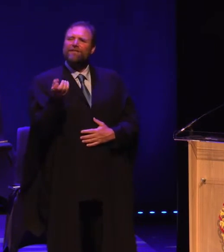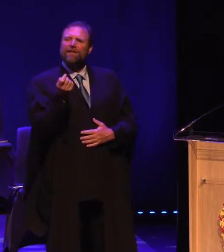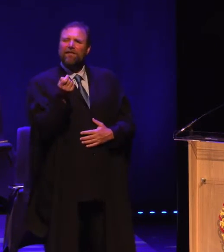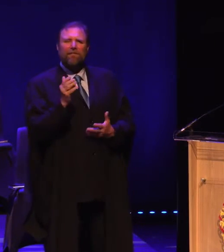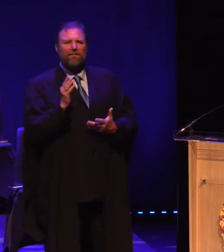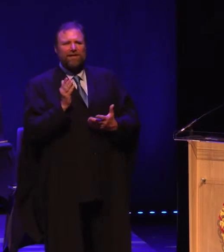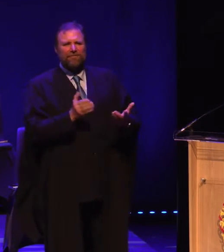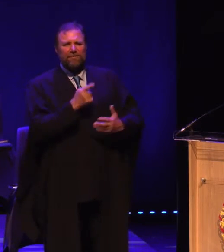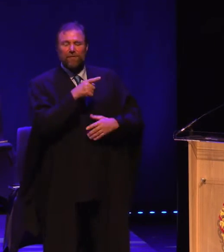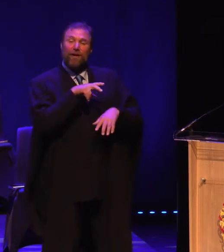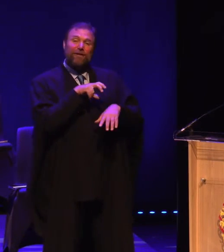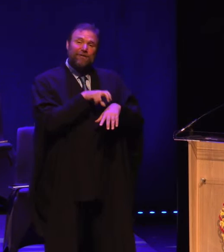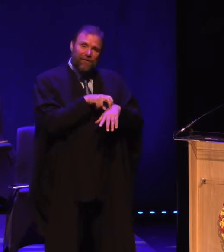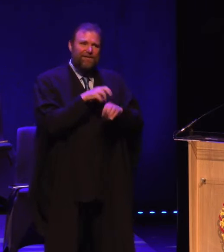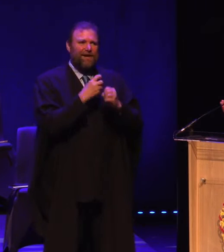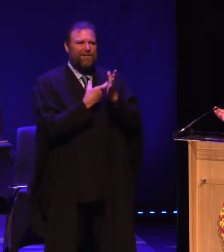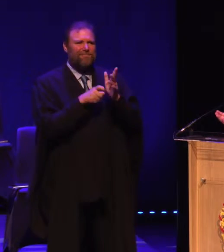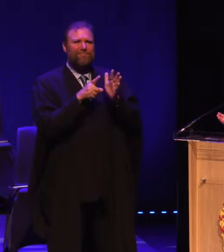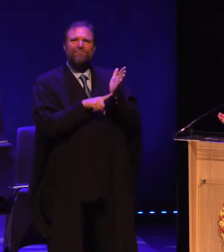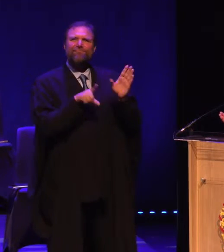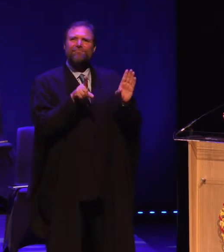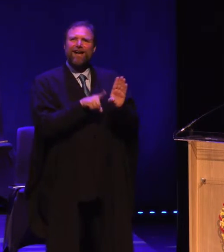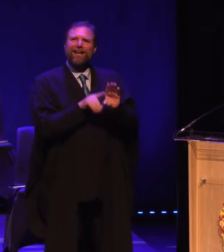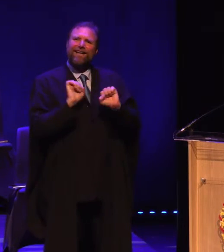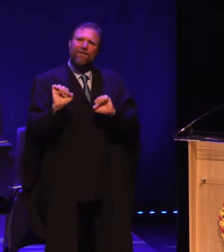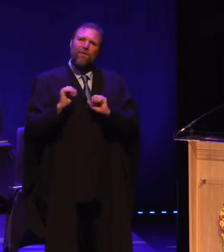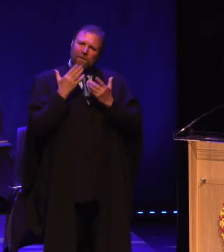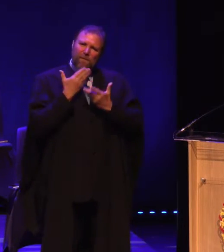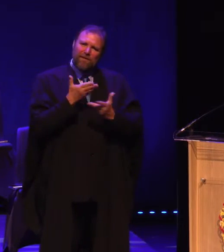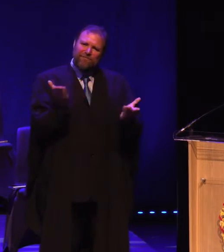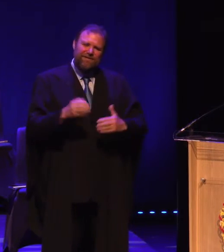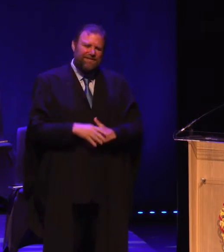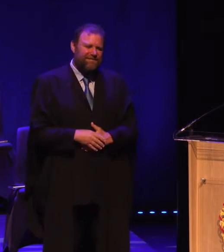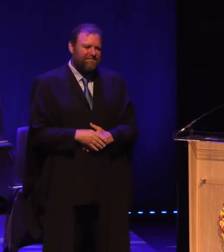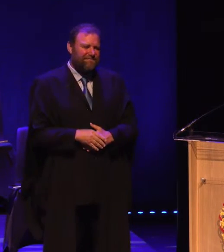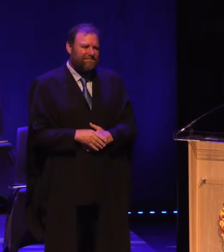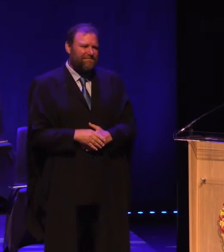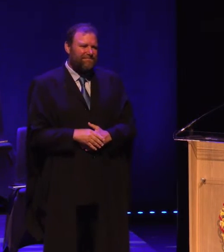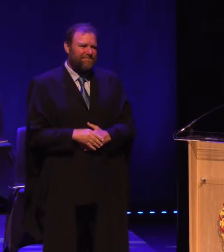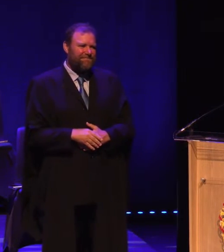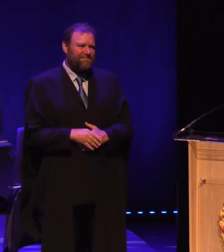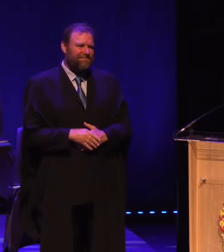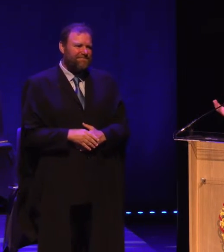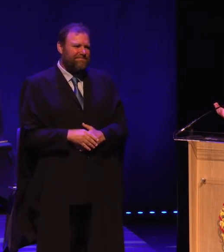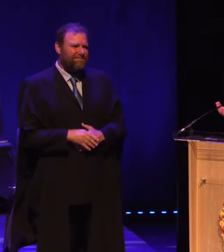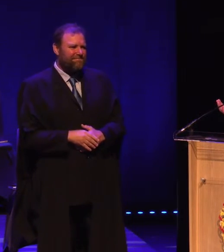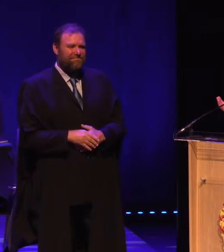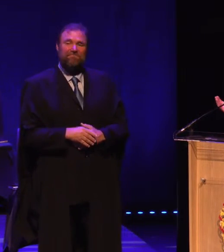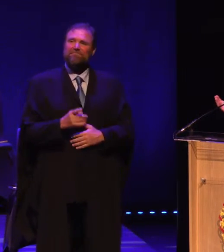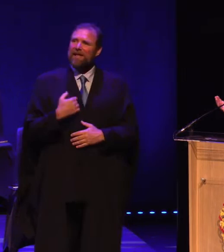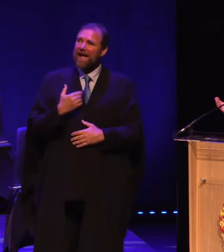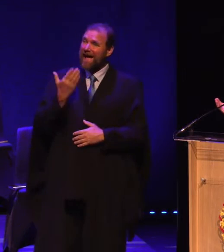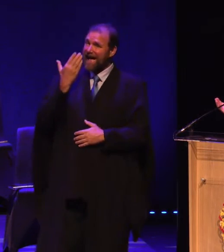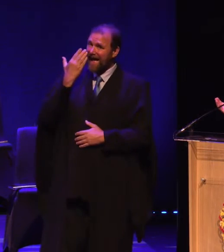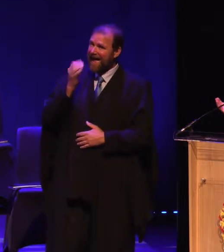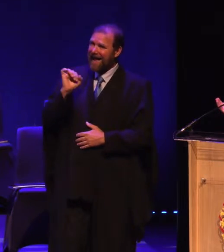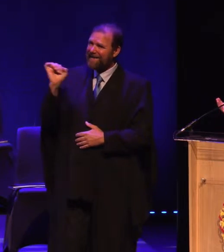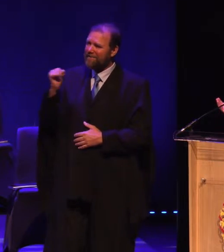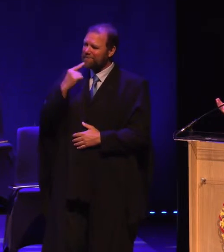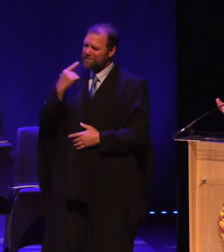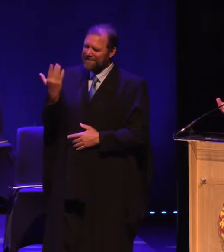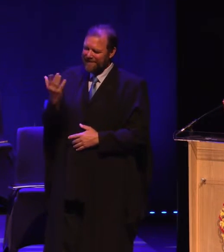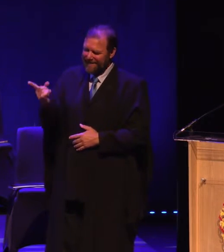introduction to Dr. Bradley Wooldridge in her opening address. And what's quite telling, I think, is I didn't know that the Vice-Chancellor